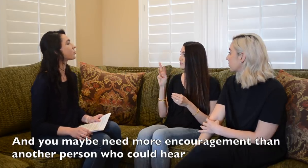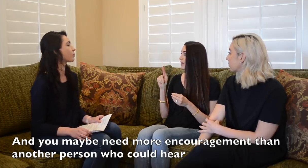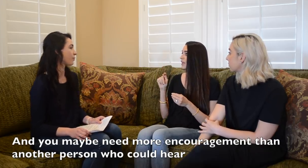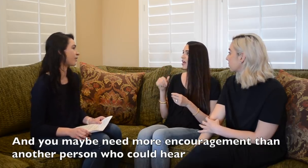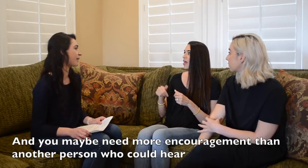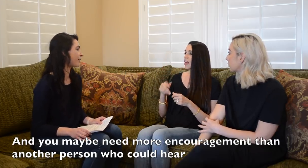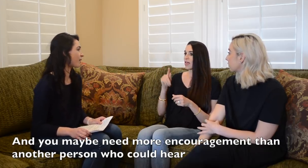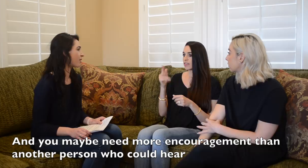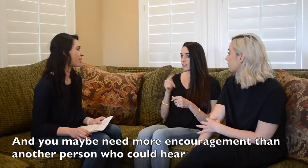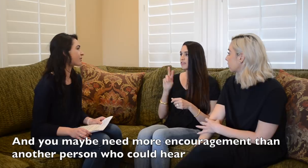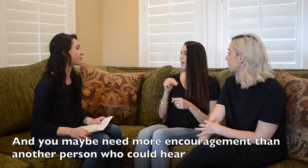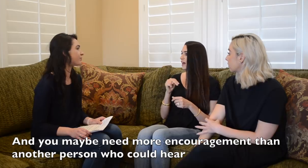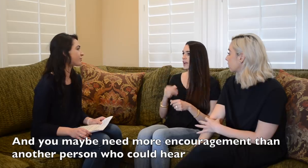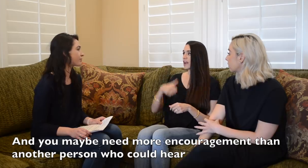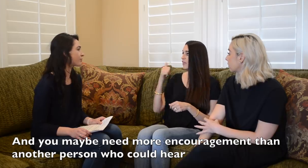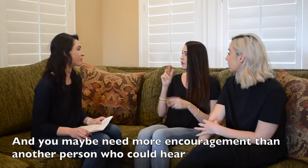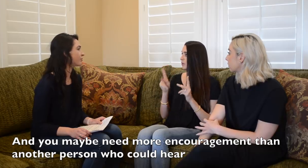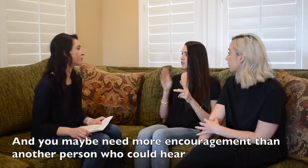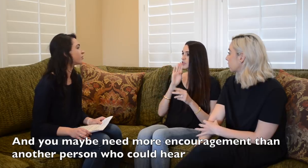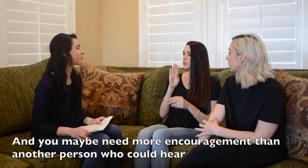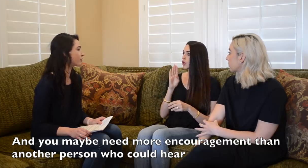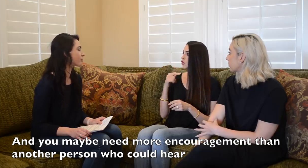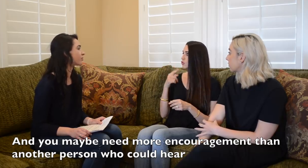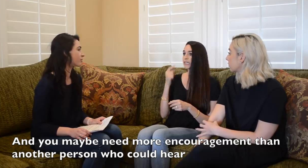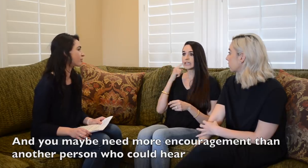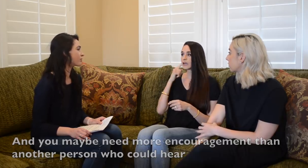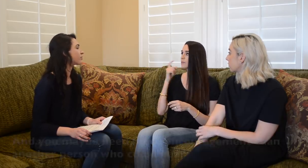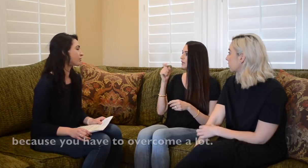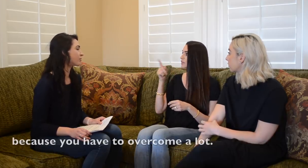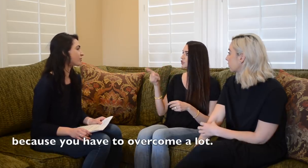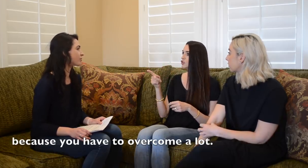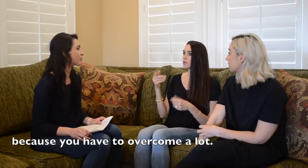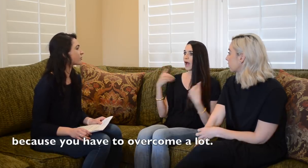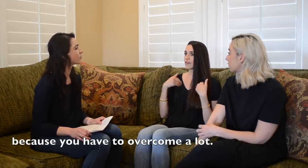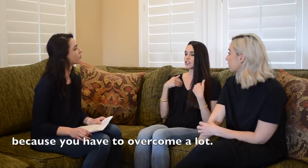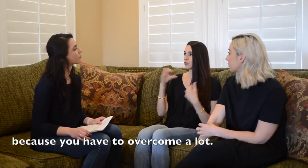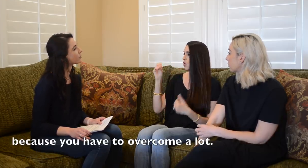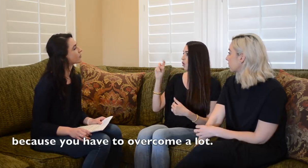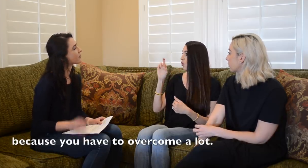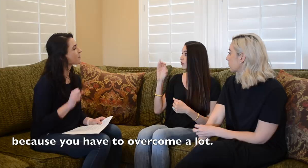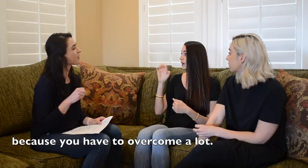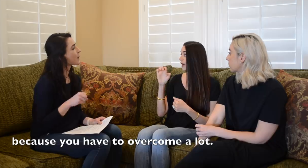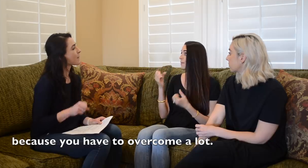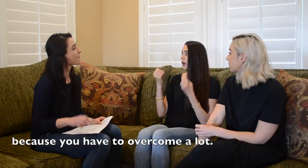encouragement than another person would who can hear, because you have to overcome a